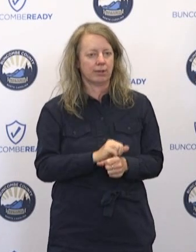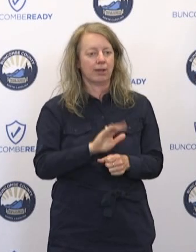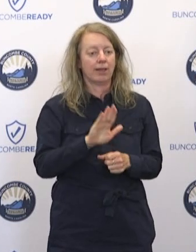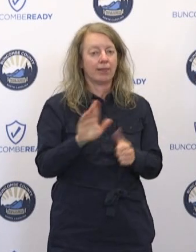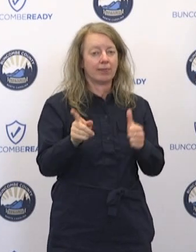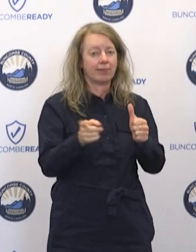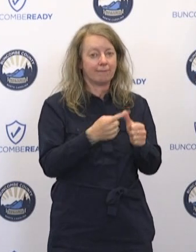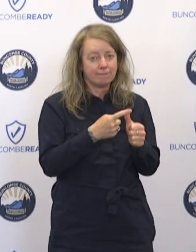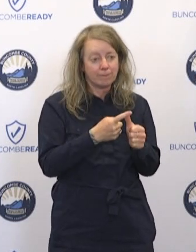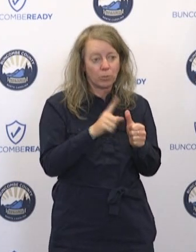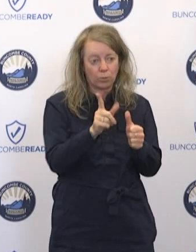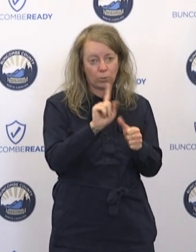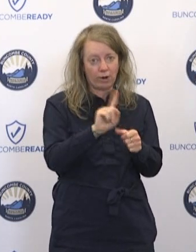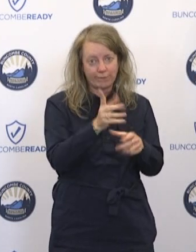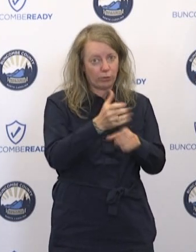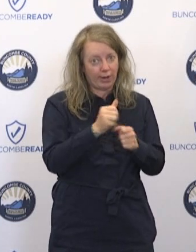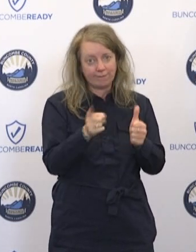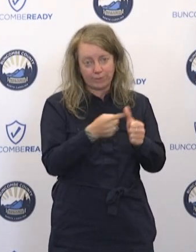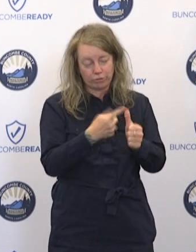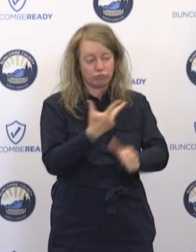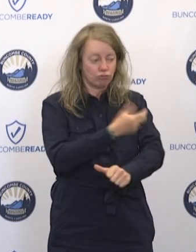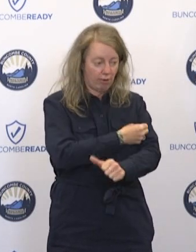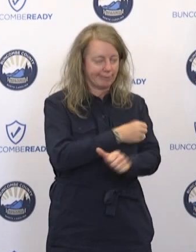provider will have your second dose.